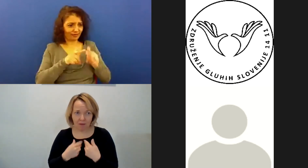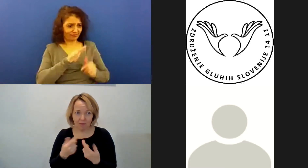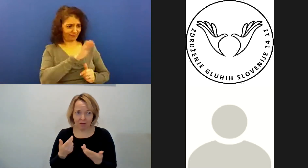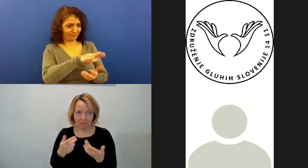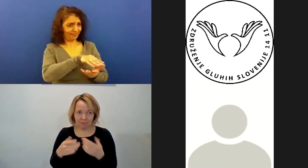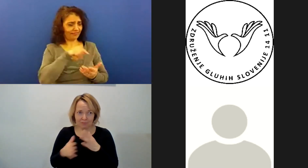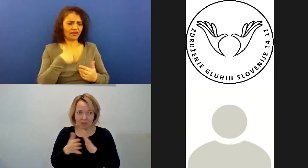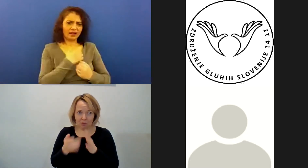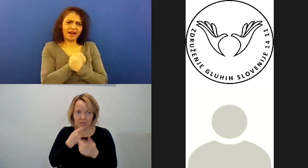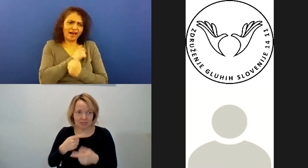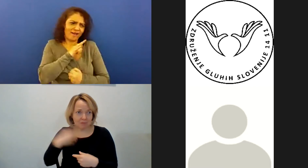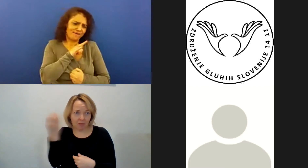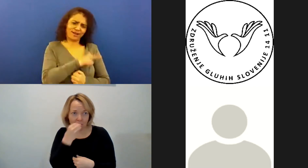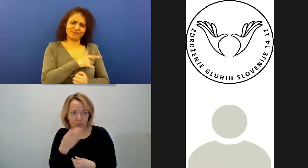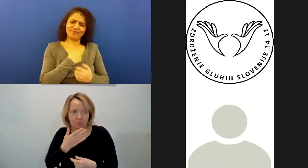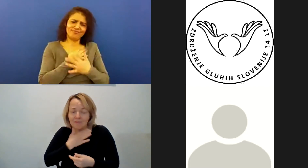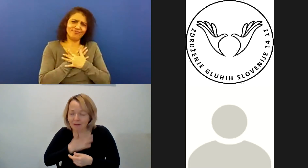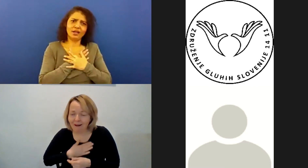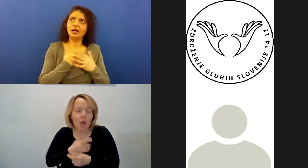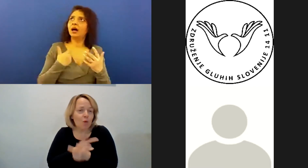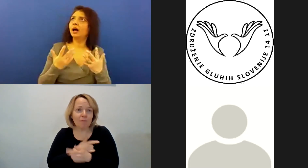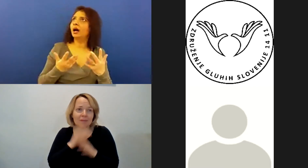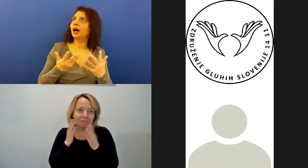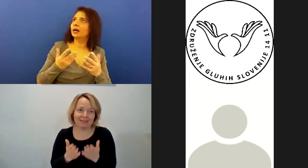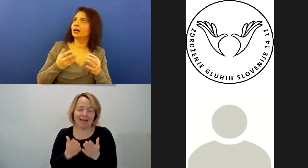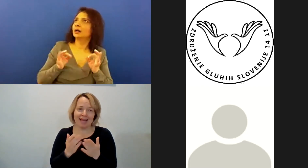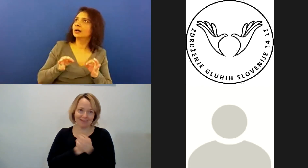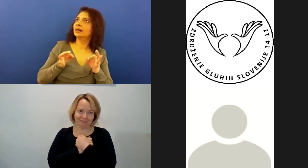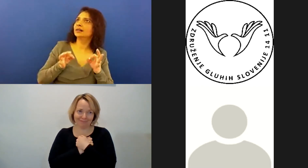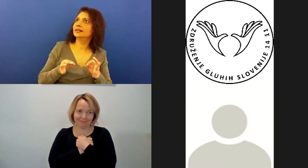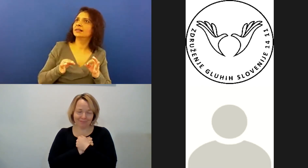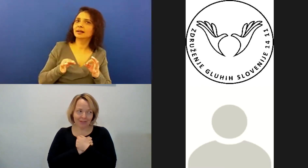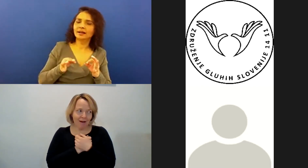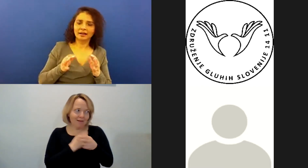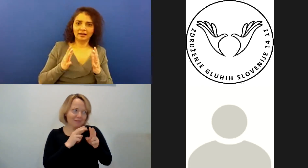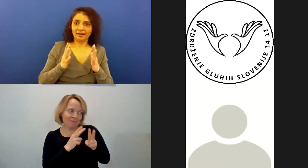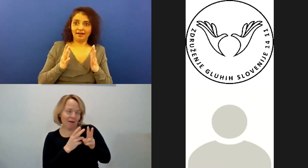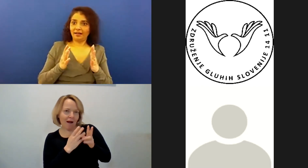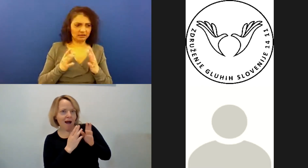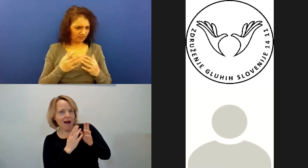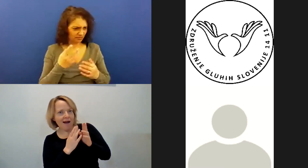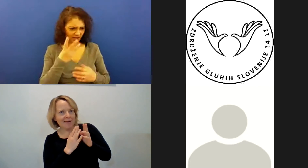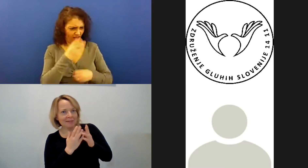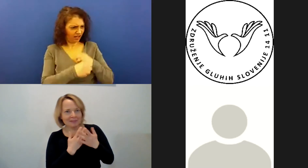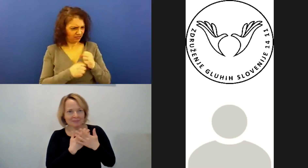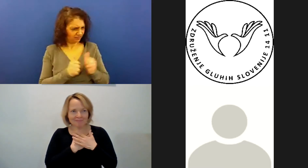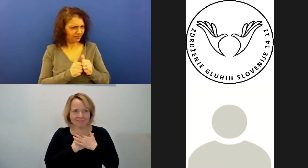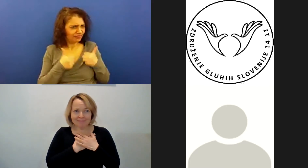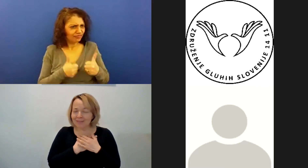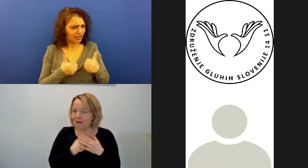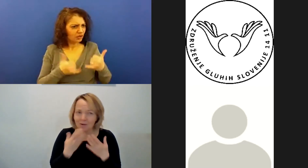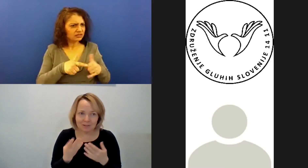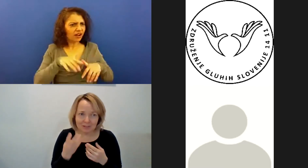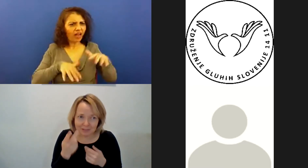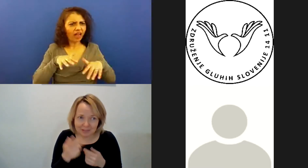who cares? I know you for 3 years already. We've learned to communicate. I love you. I'm in love with you.